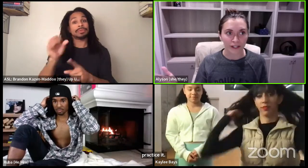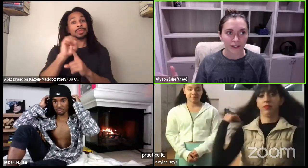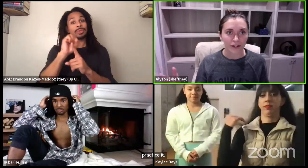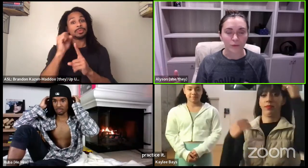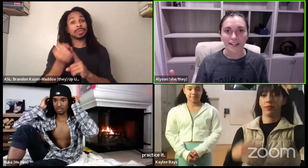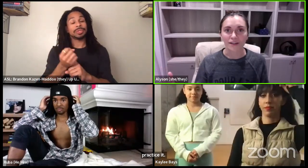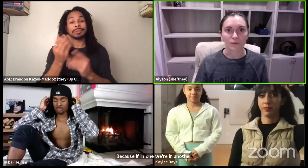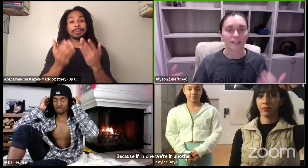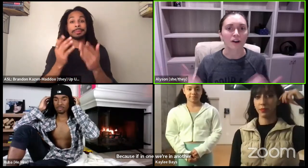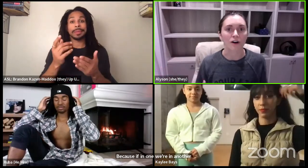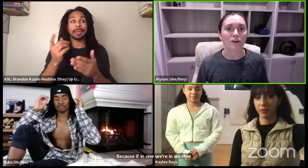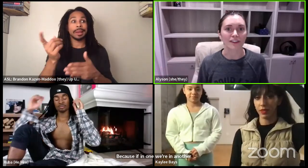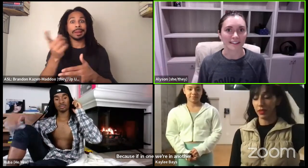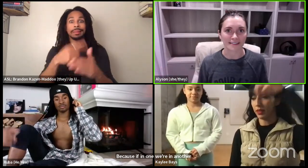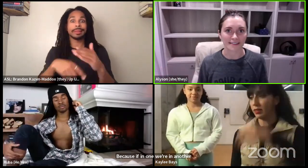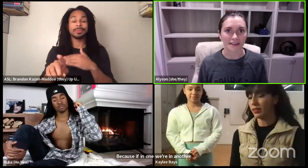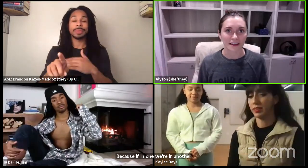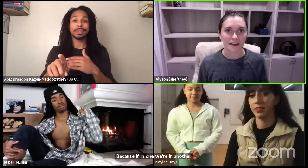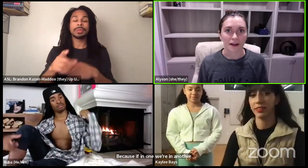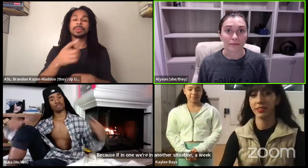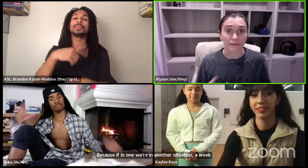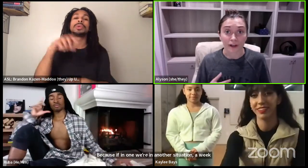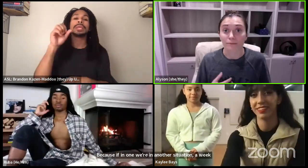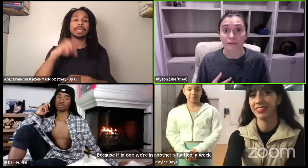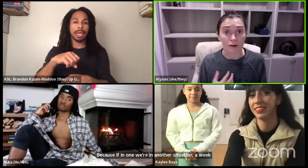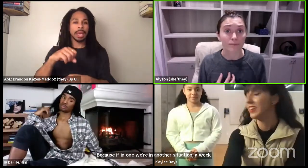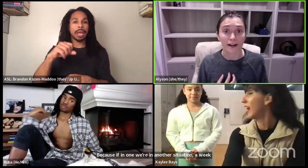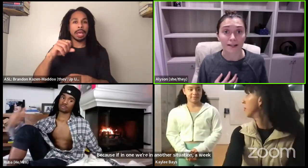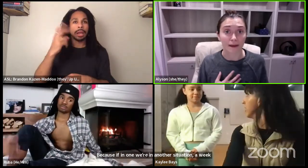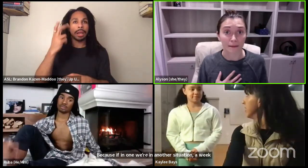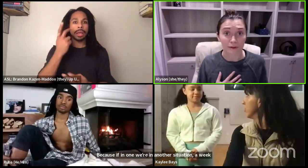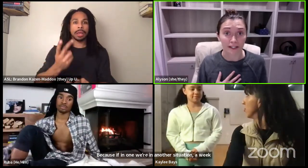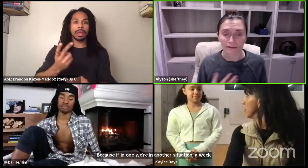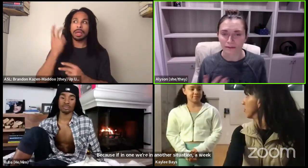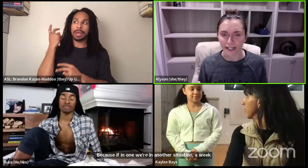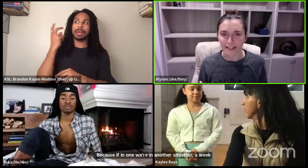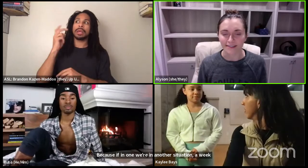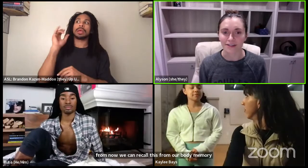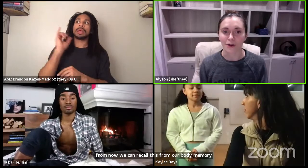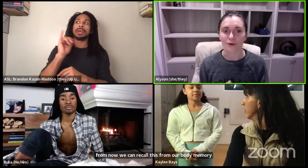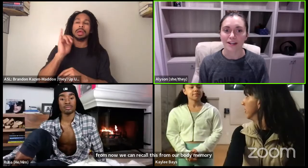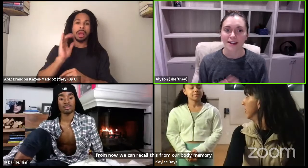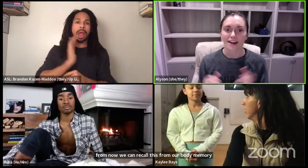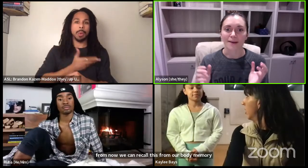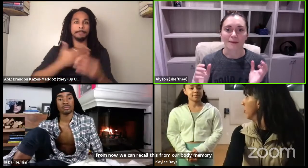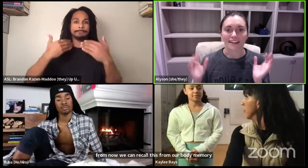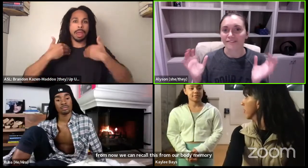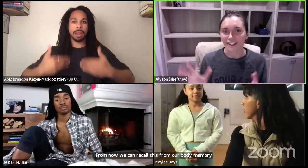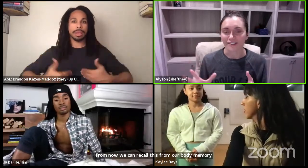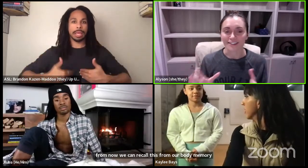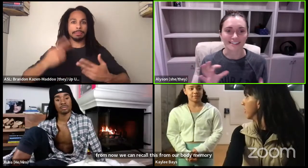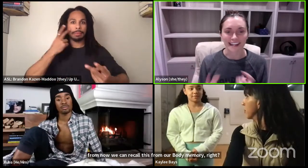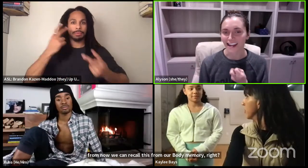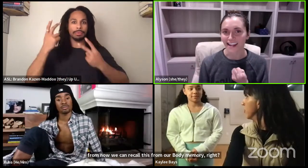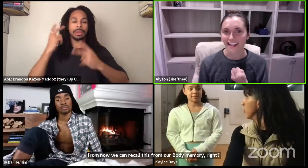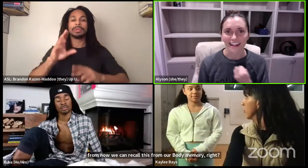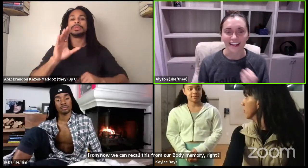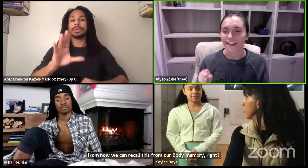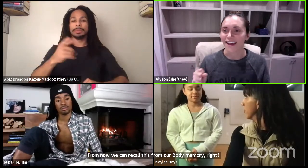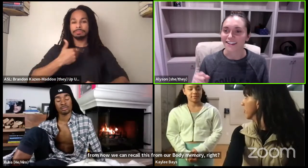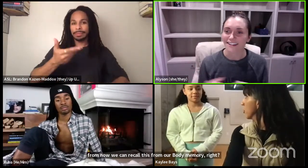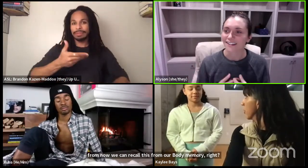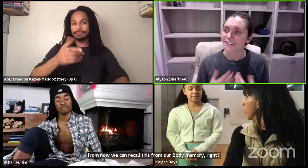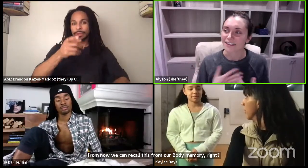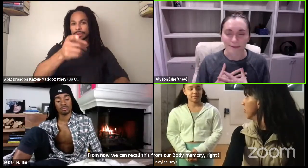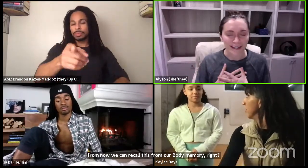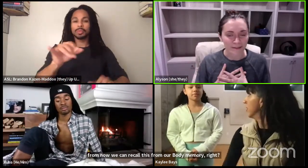now, we can recall this from our body memory, right? So I invite you to stay in